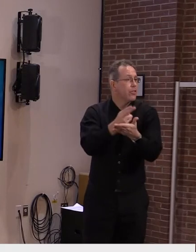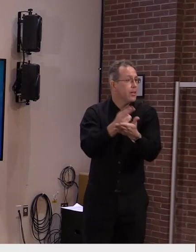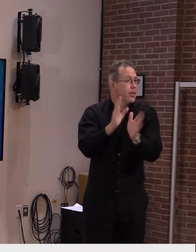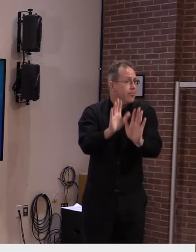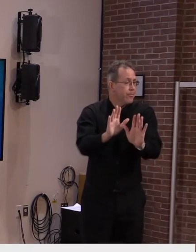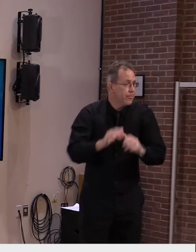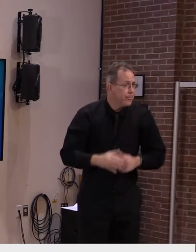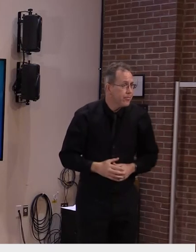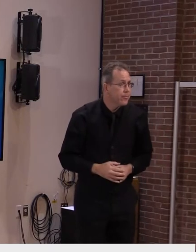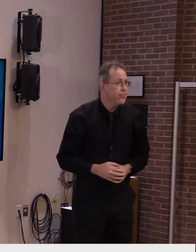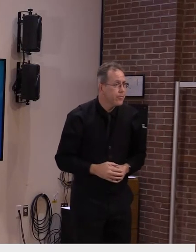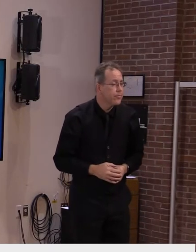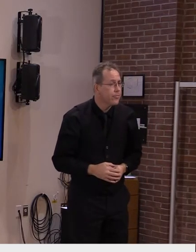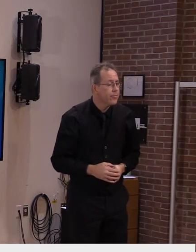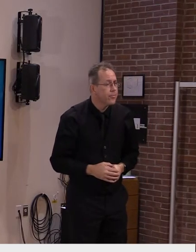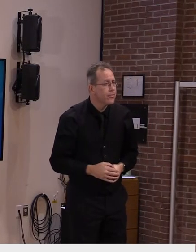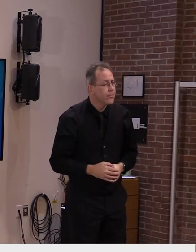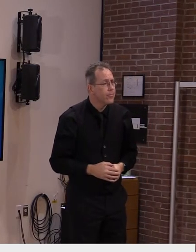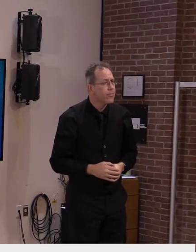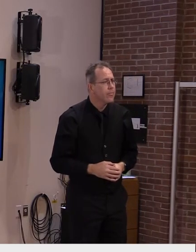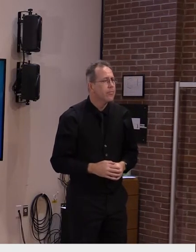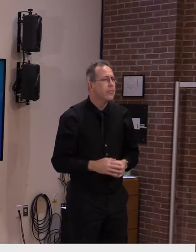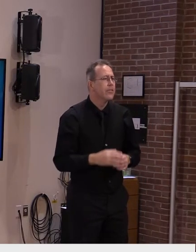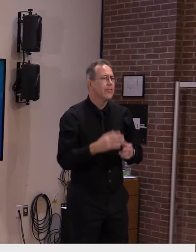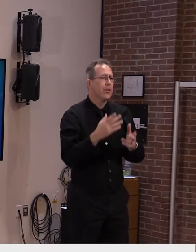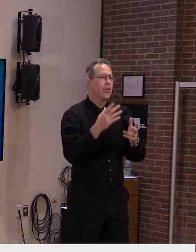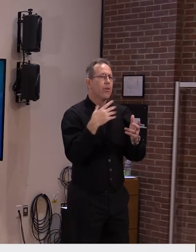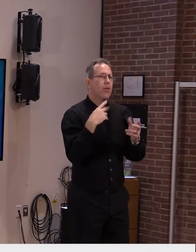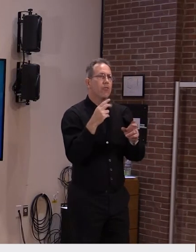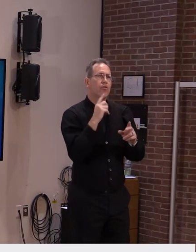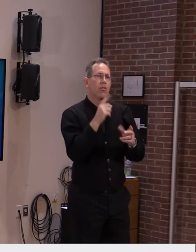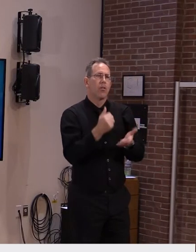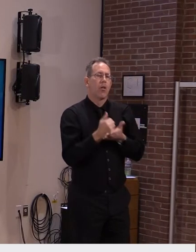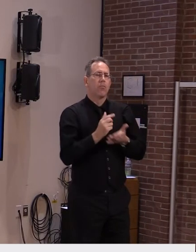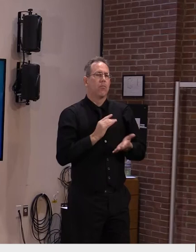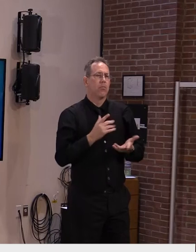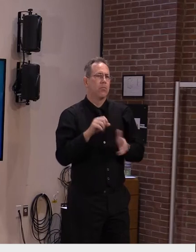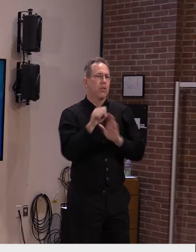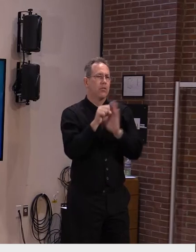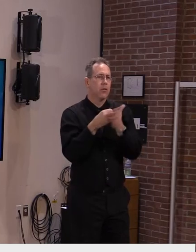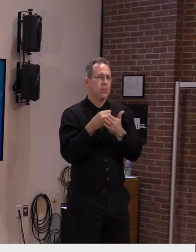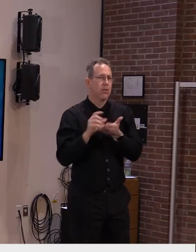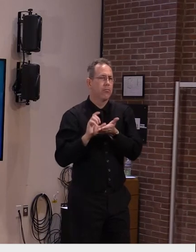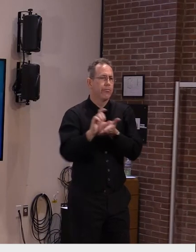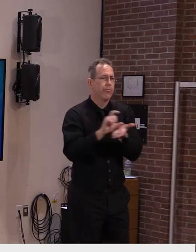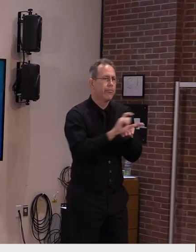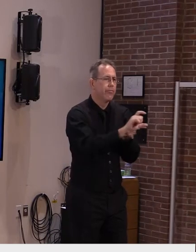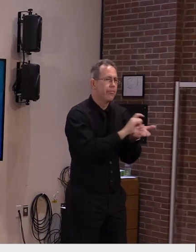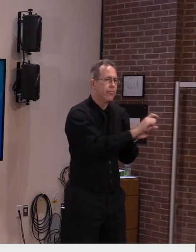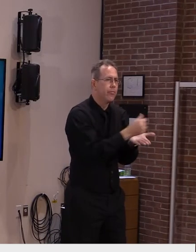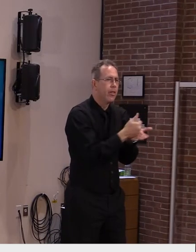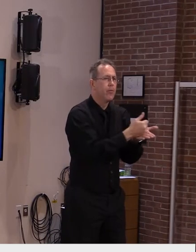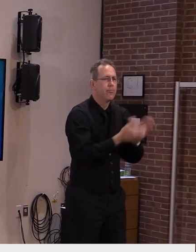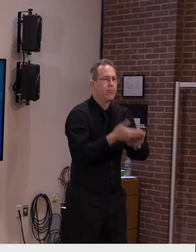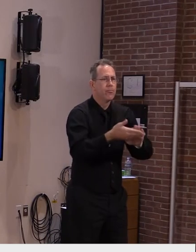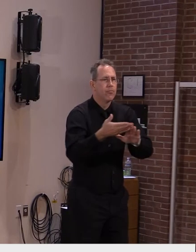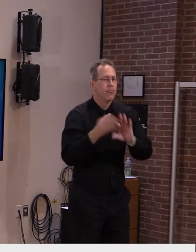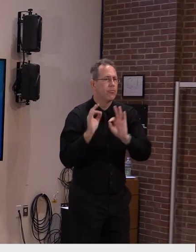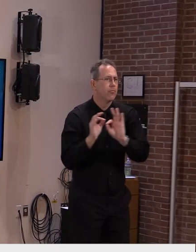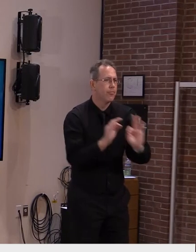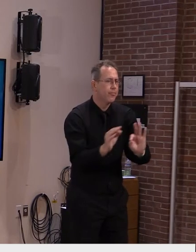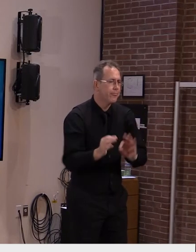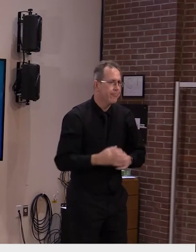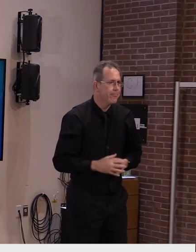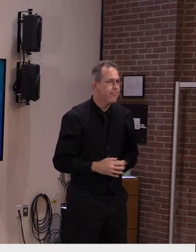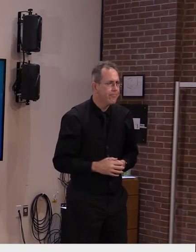in staffing to accommodate moving these patients out and freeing up beds in the hospital.